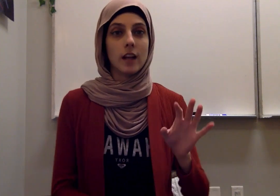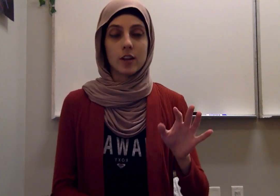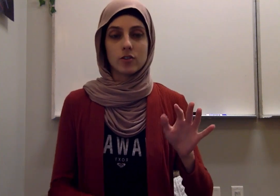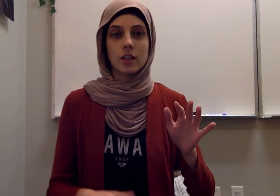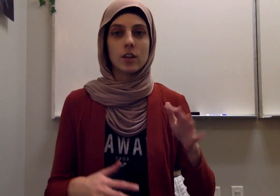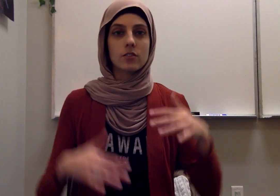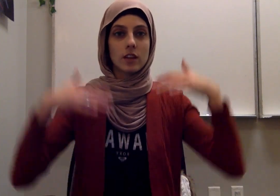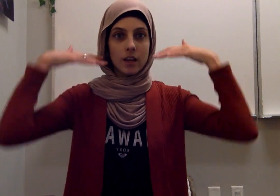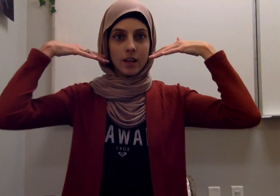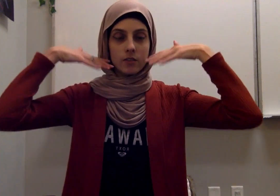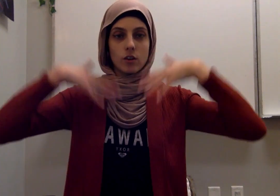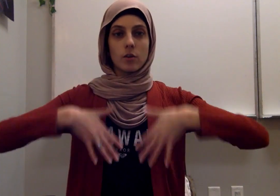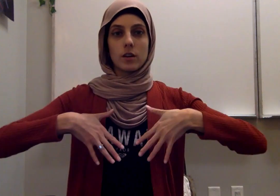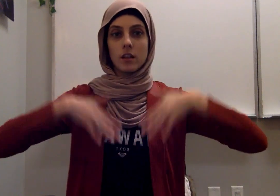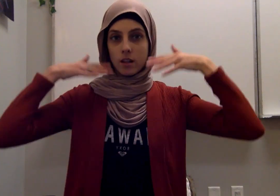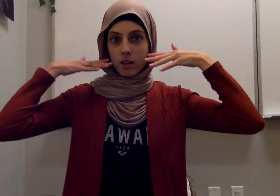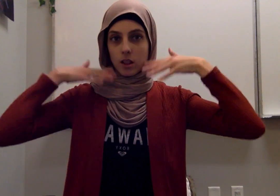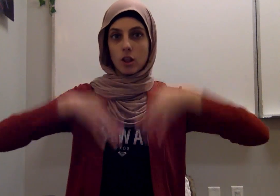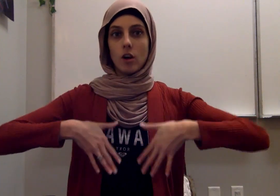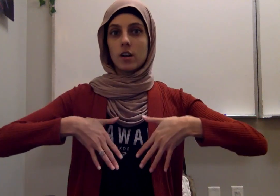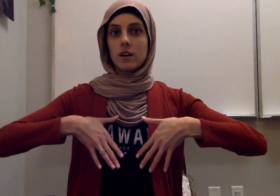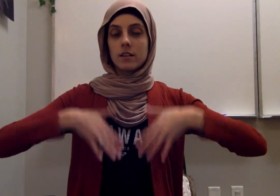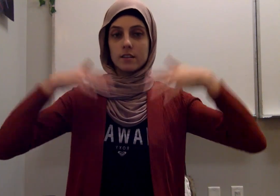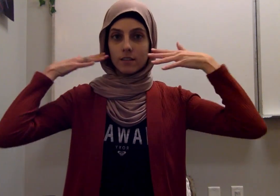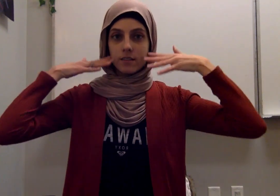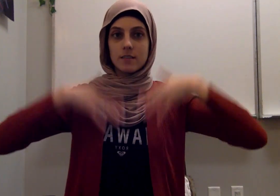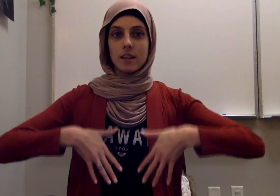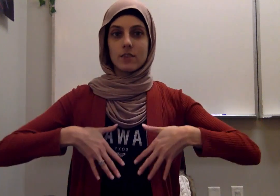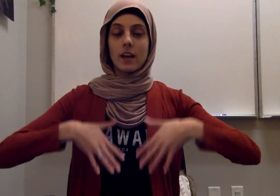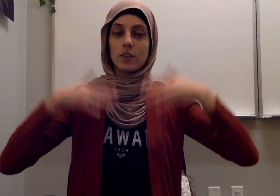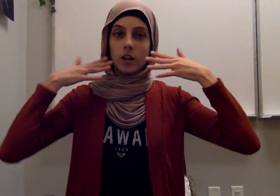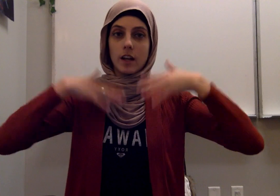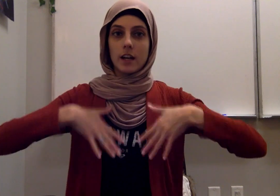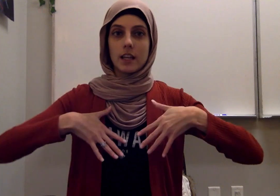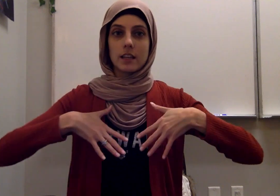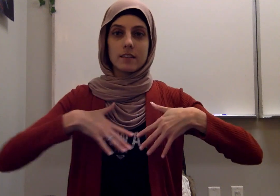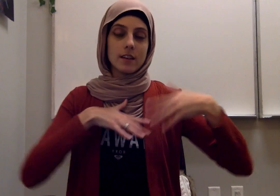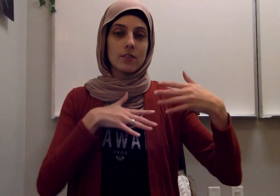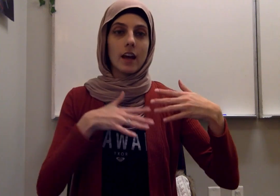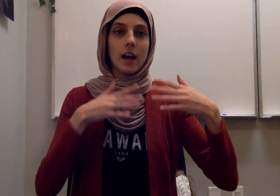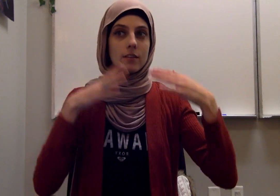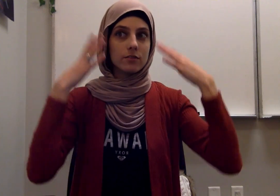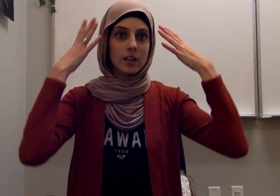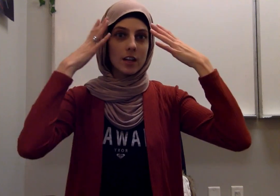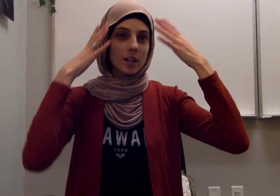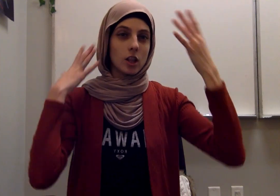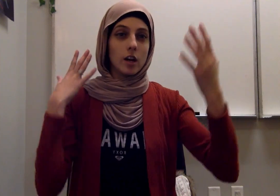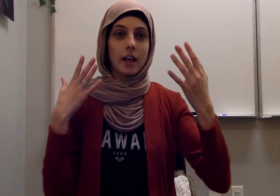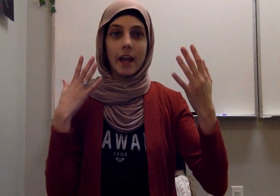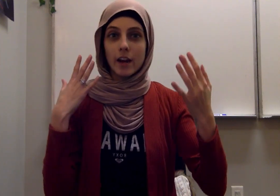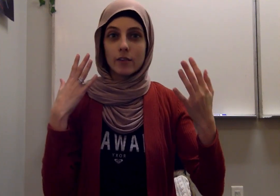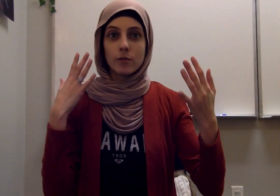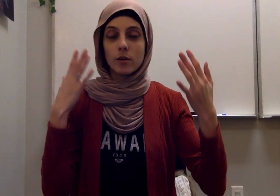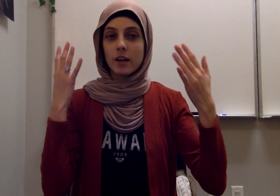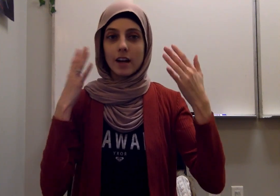actually looks. So long, if they have long hair like this. If they have long hair for a